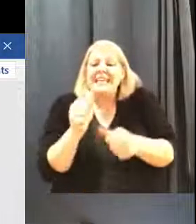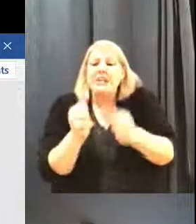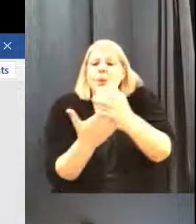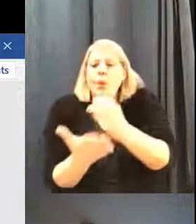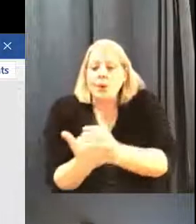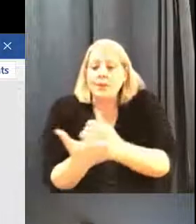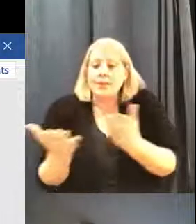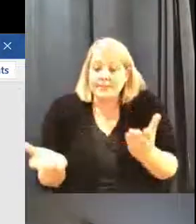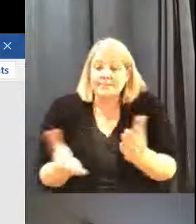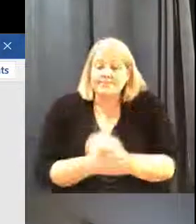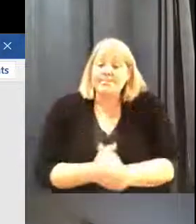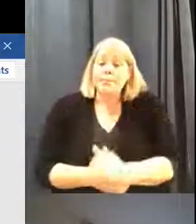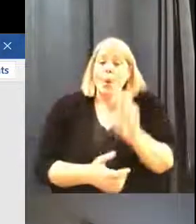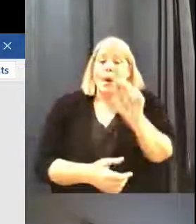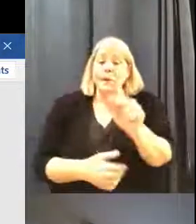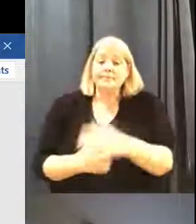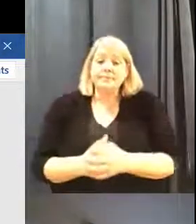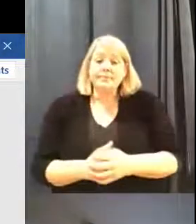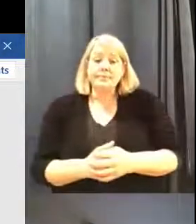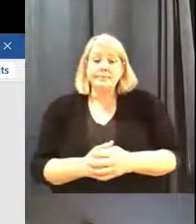All right.